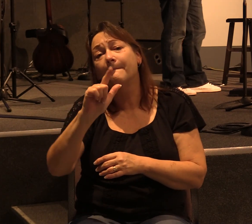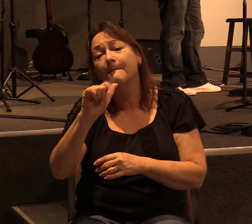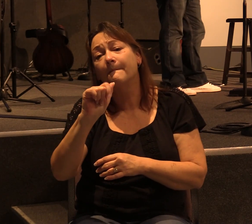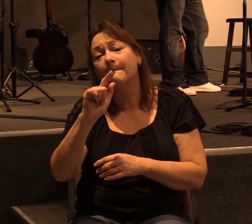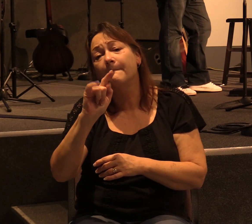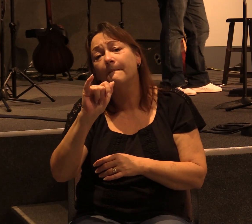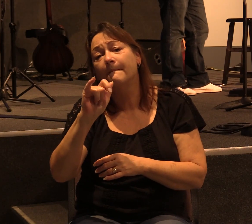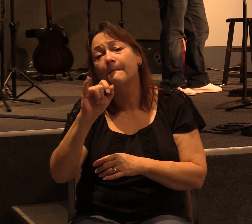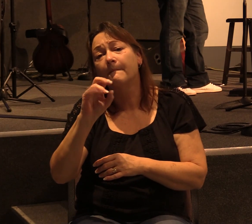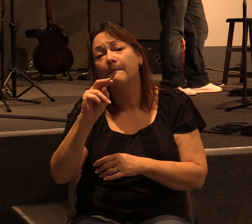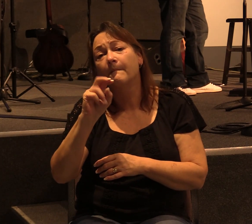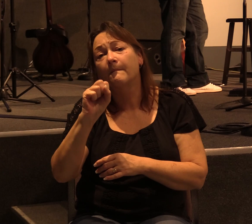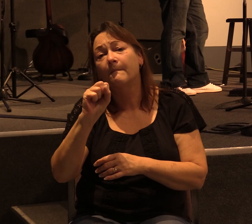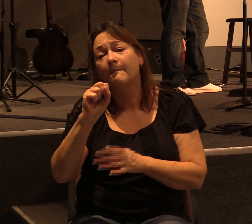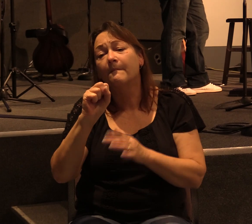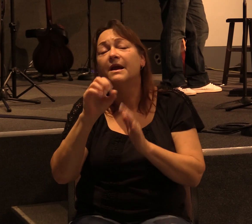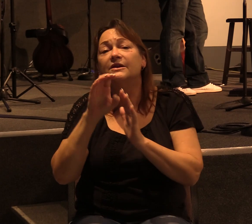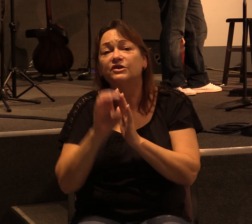1.